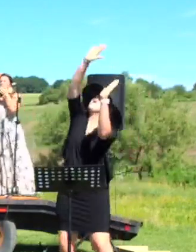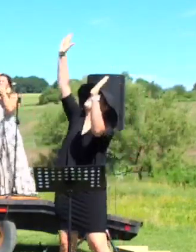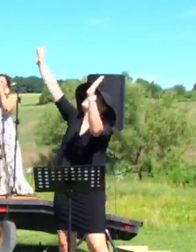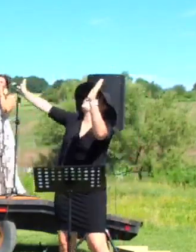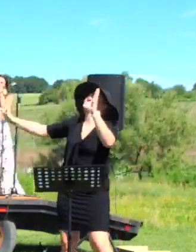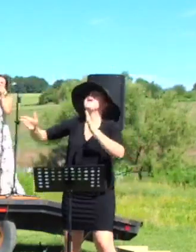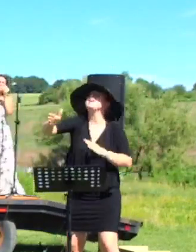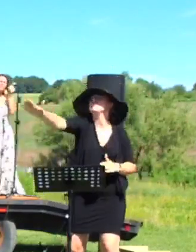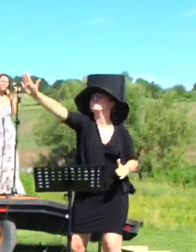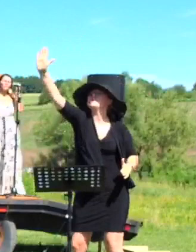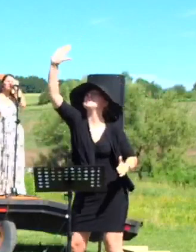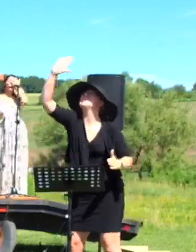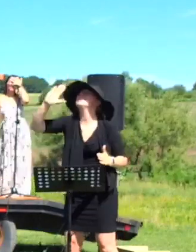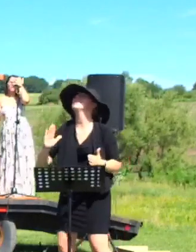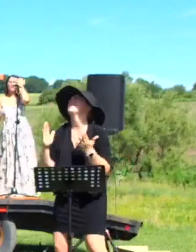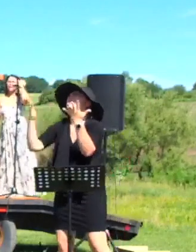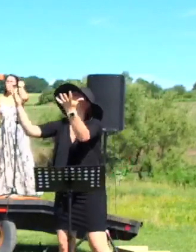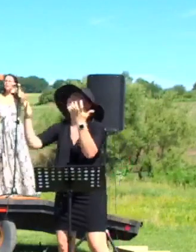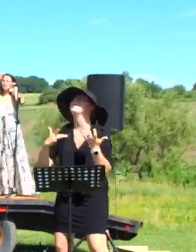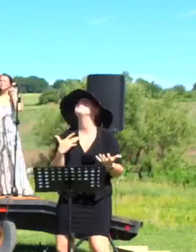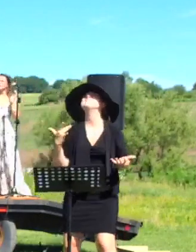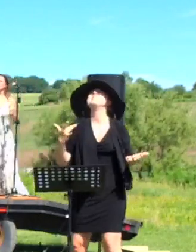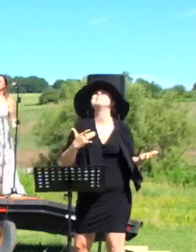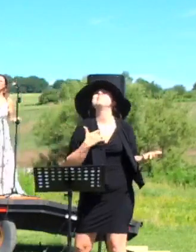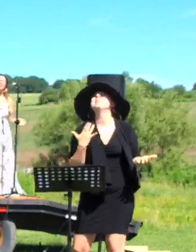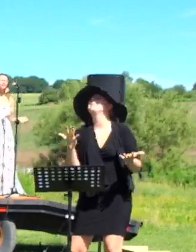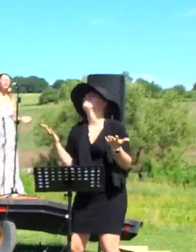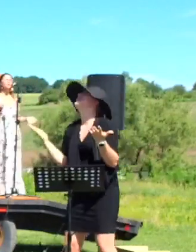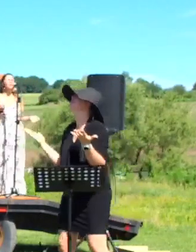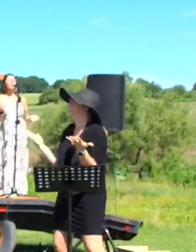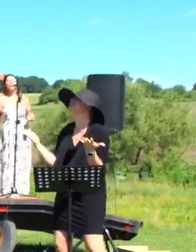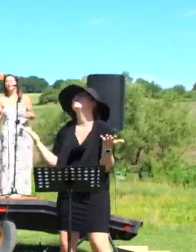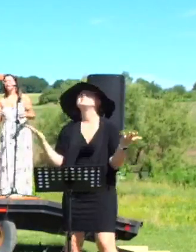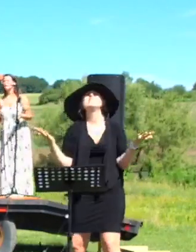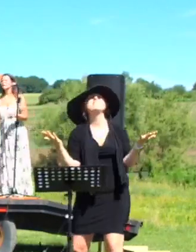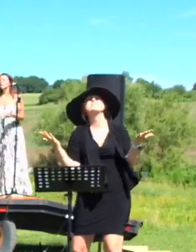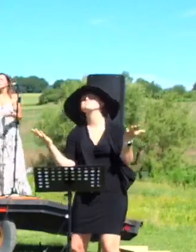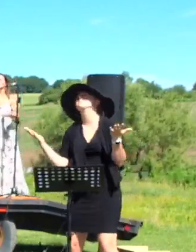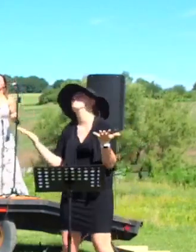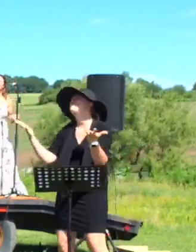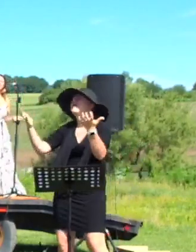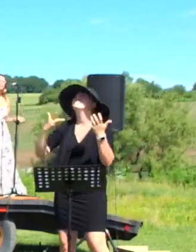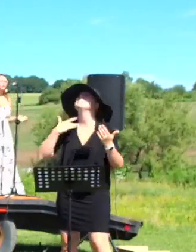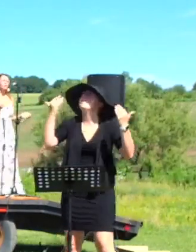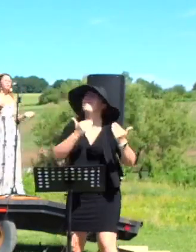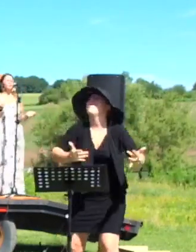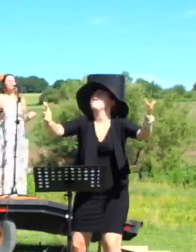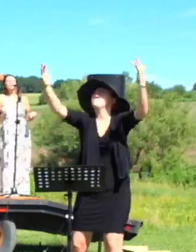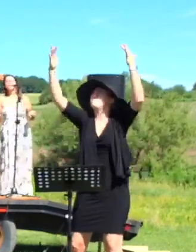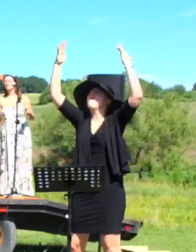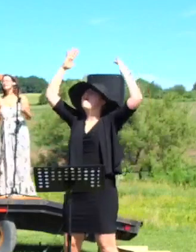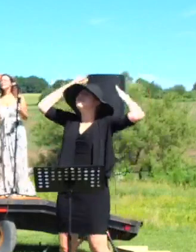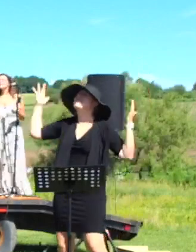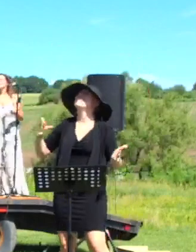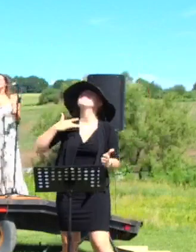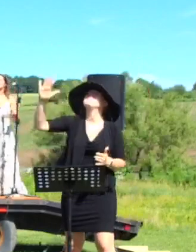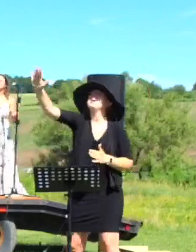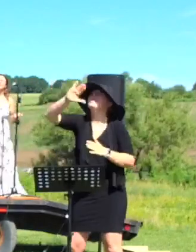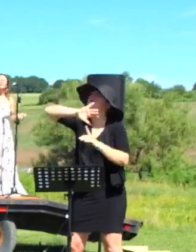atmosphere. Your glory, God, is what our hearts long for, to be